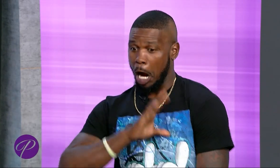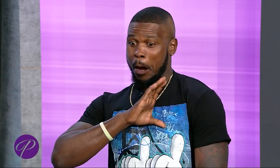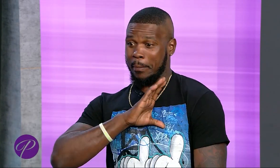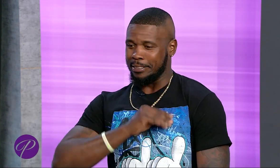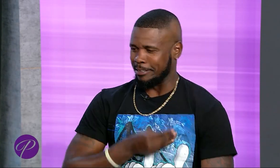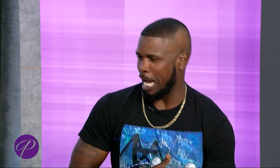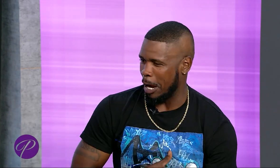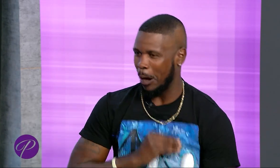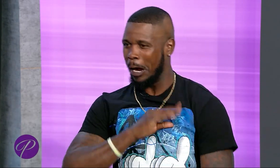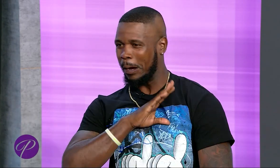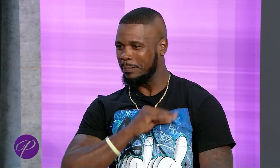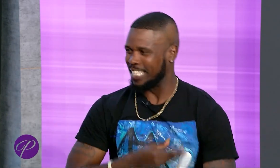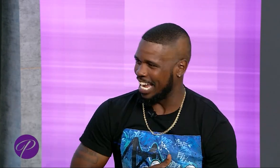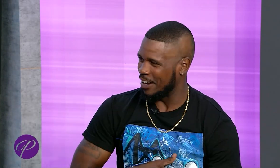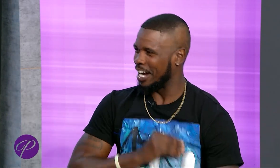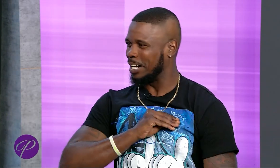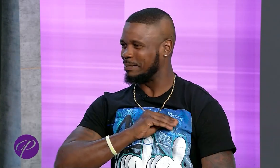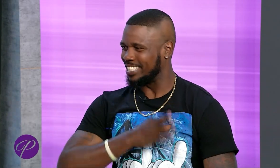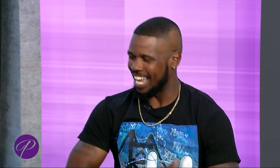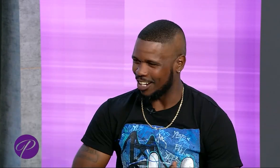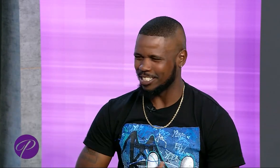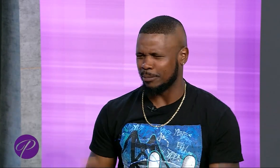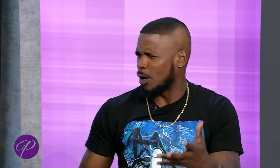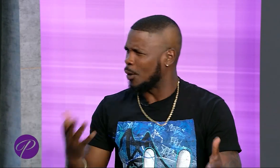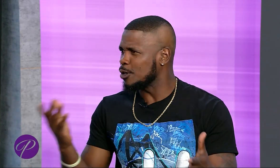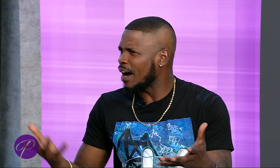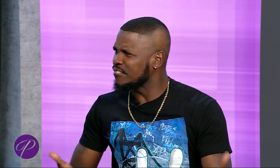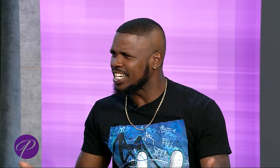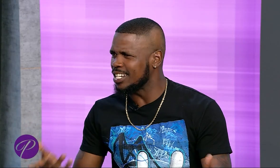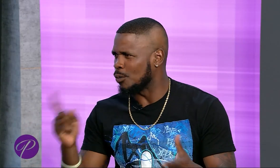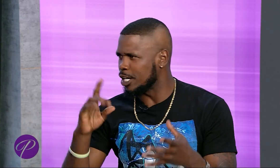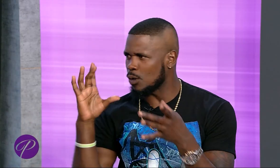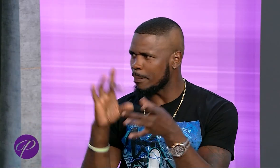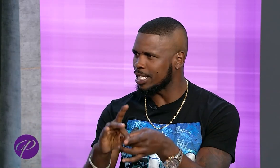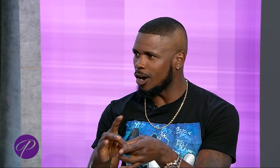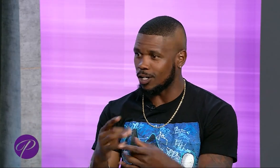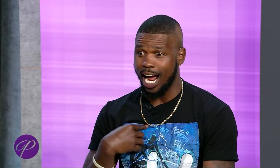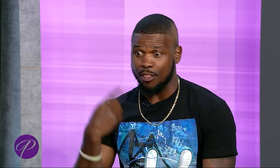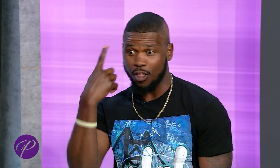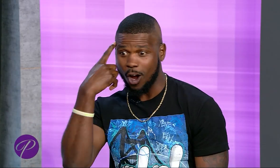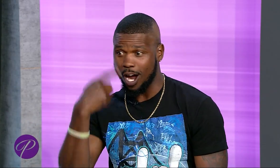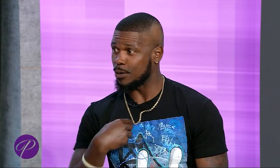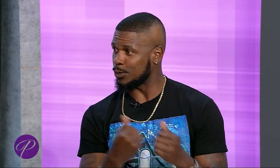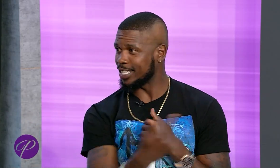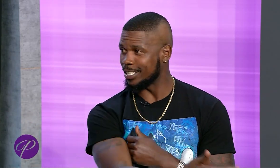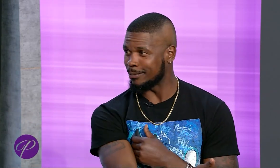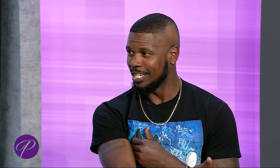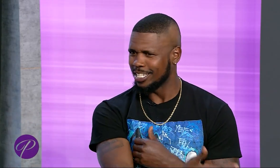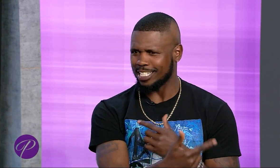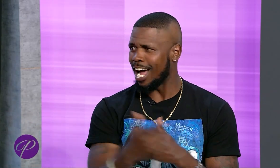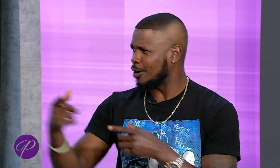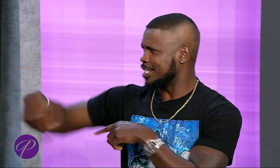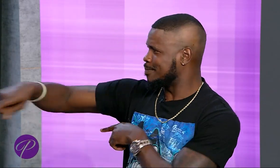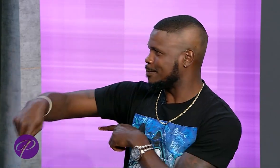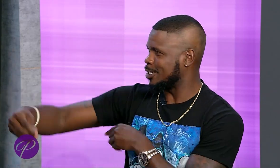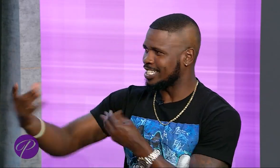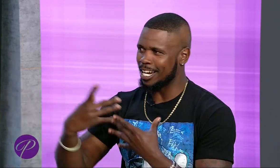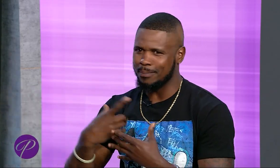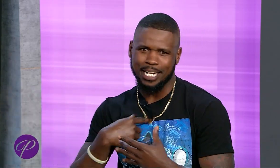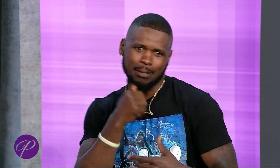up, down, up, down, up, down. I'm like, where do I fit in? Where do I belong? I thought I was with them. Now these people are telling me I'm